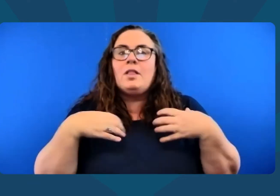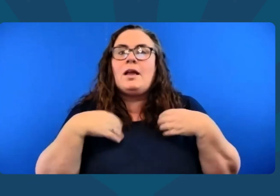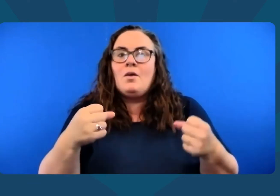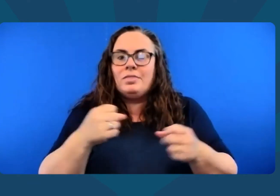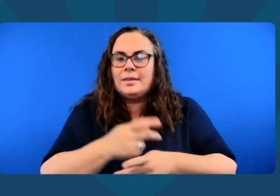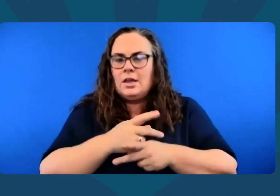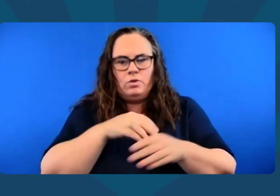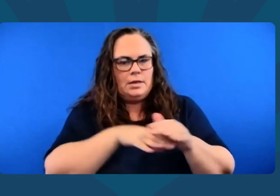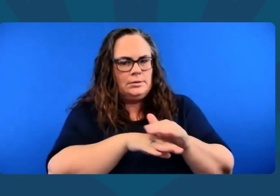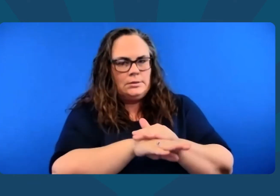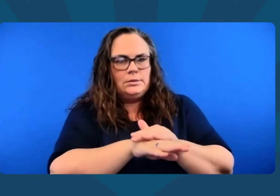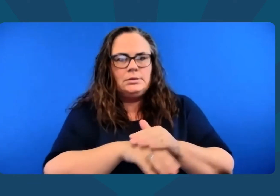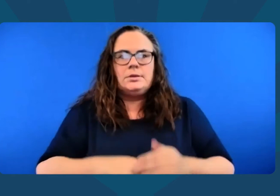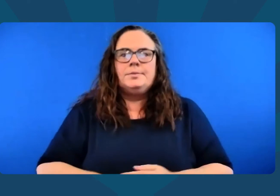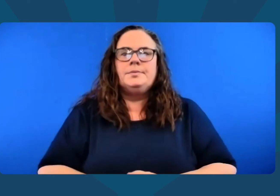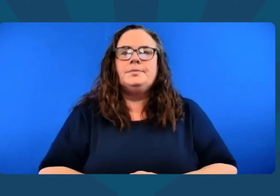care.